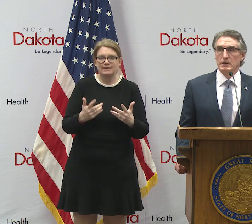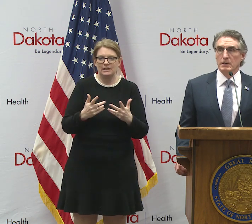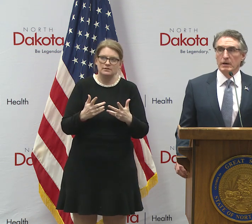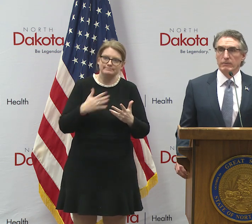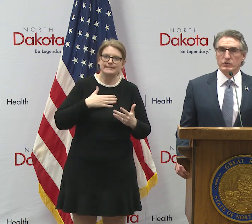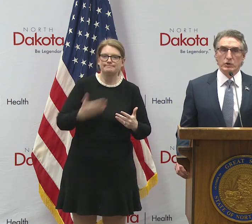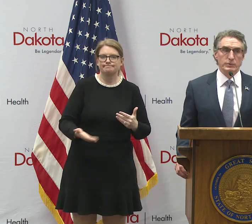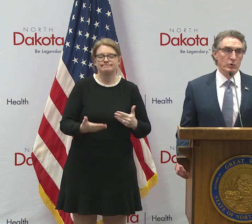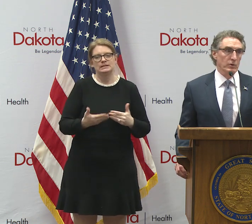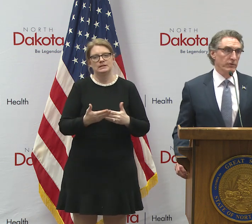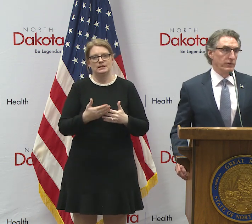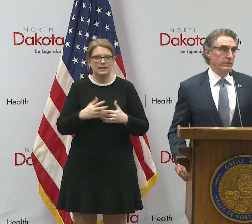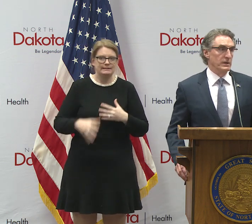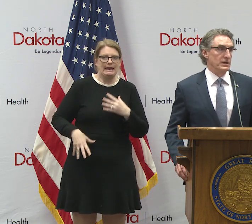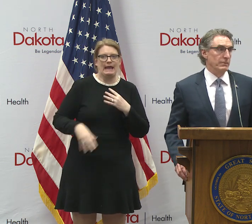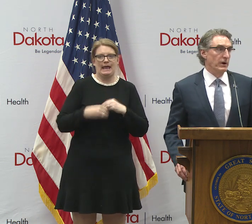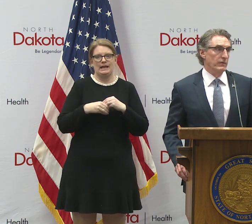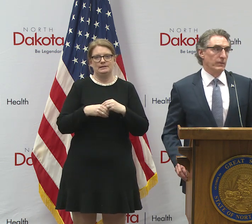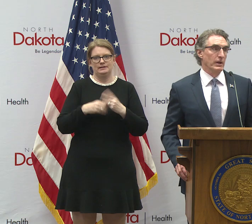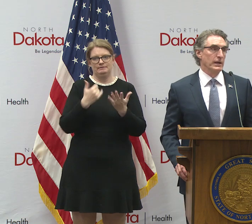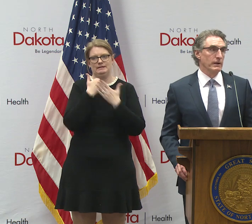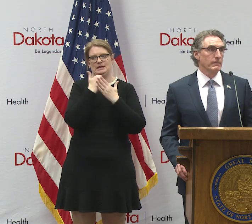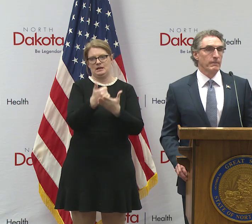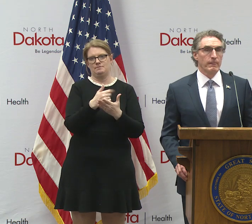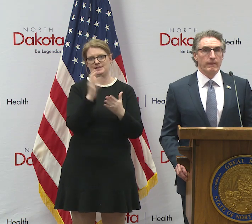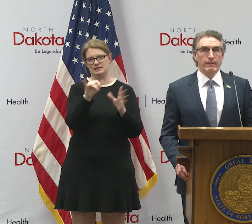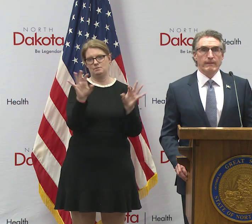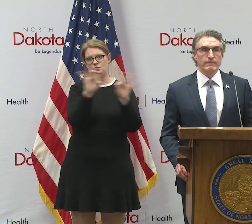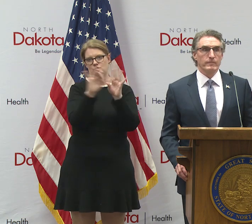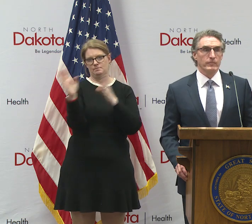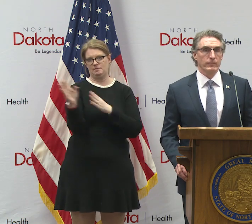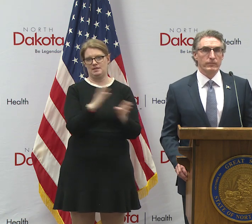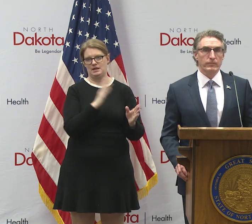in-state surge pool is going to be a key part of our planning.